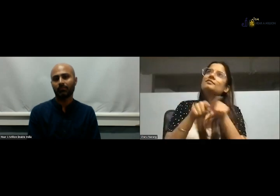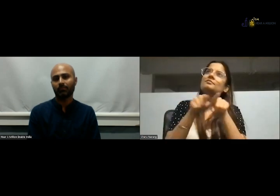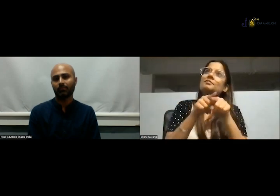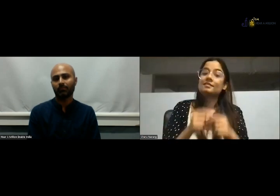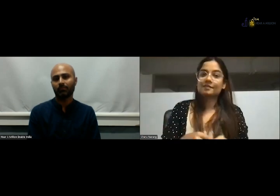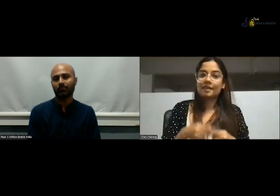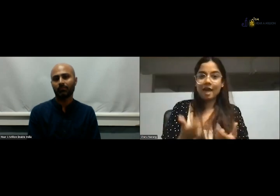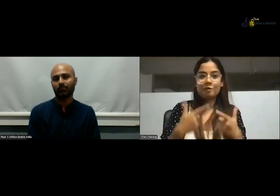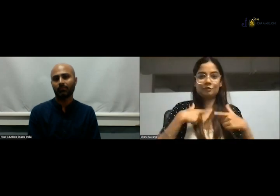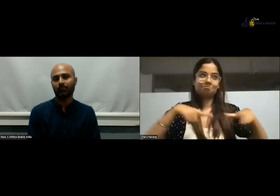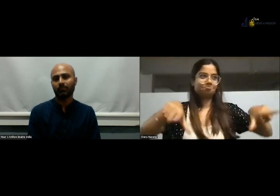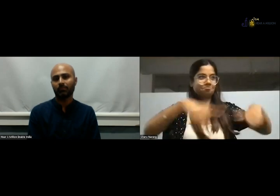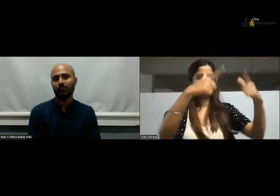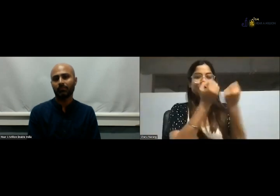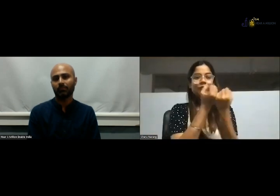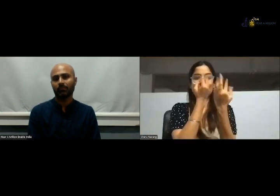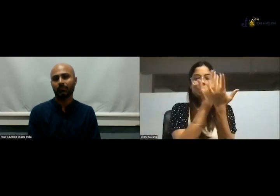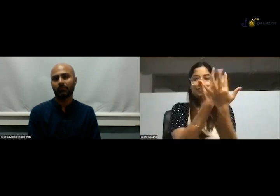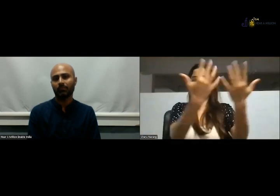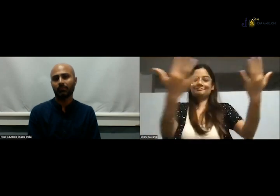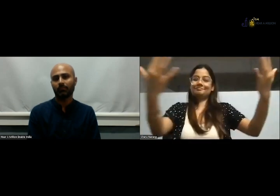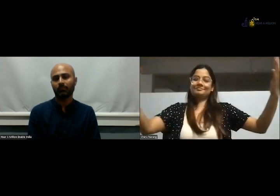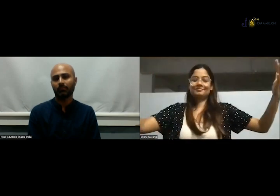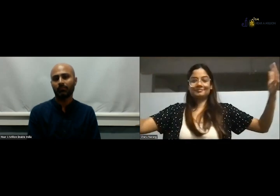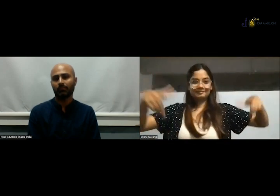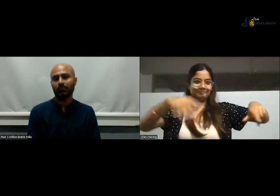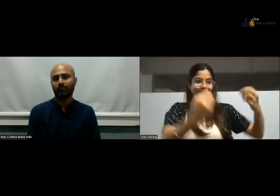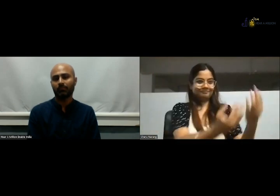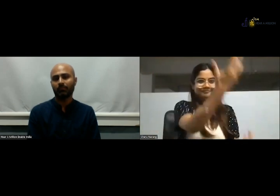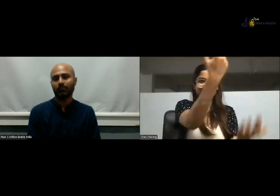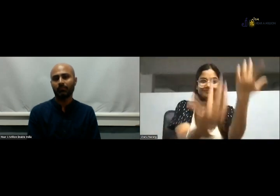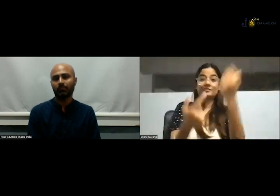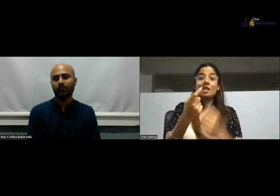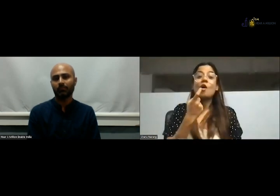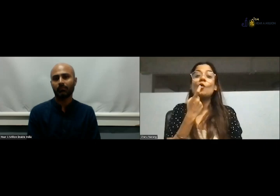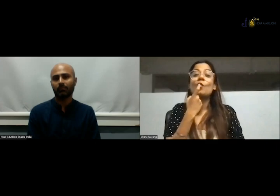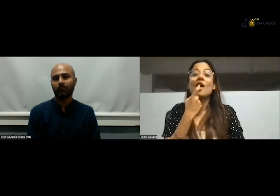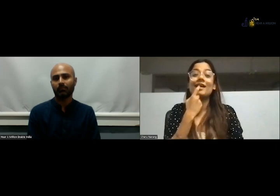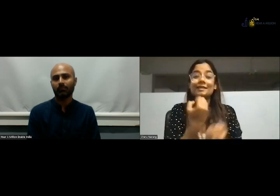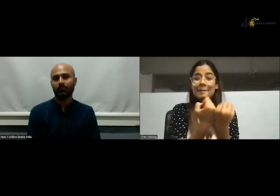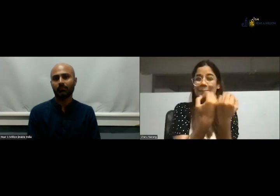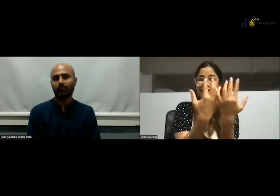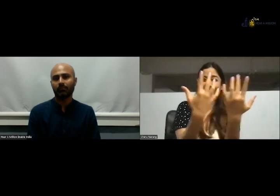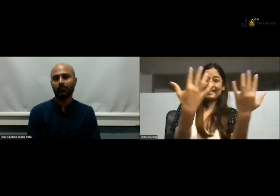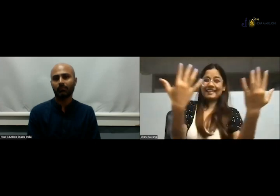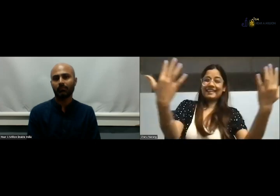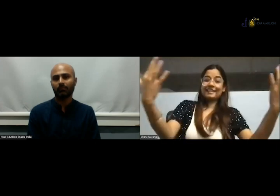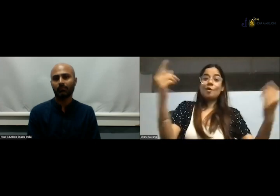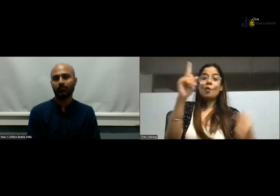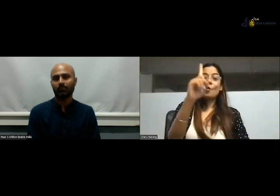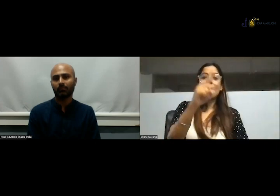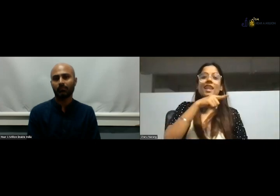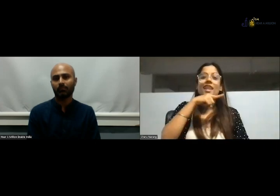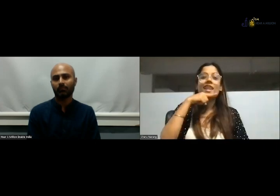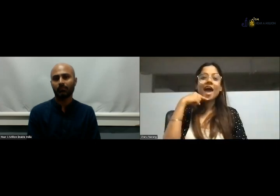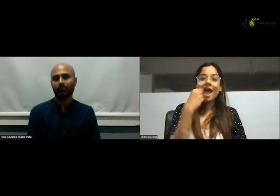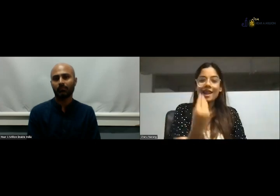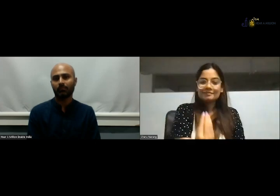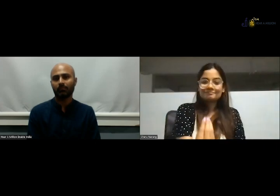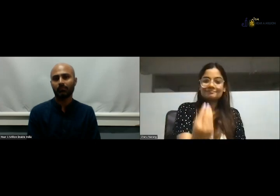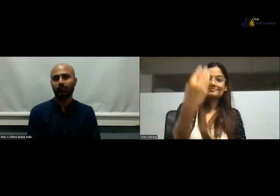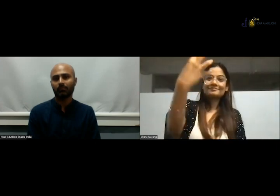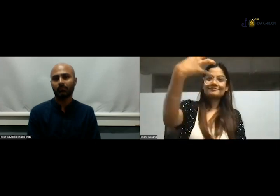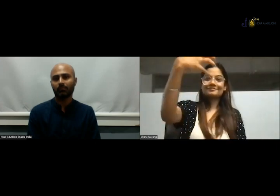have respect for both of you and all her family members. We see that there are so many white trees